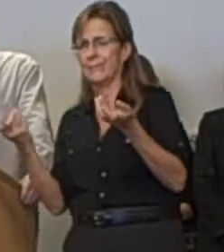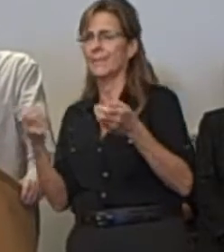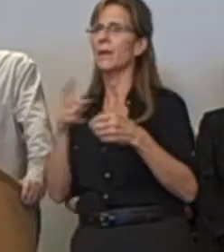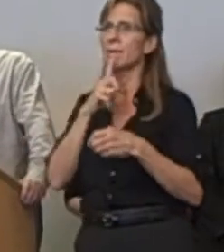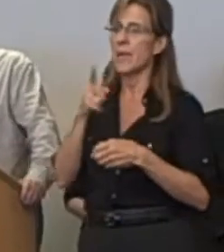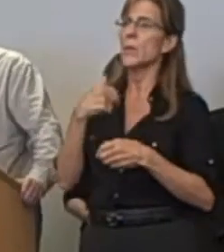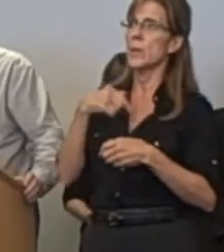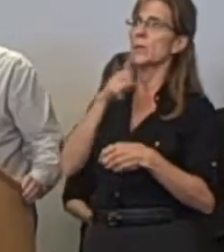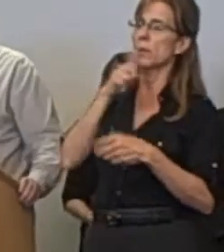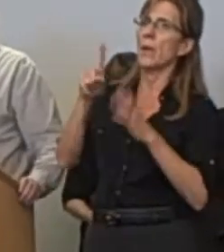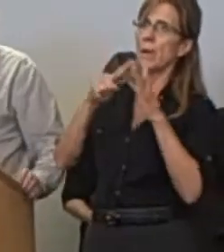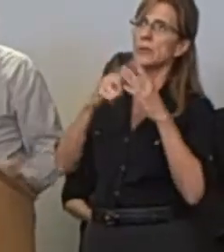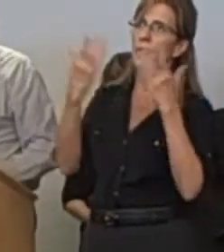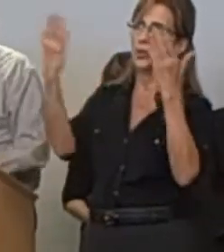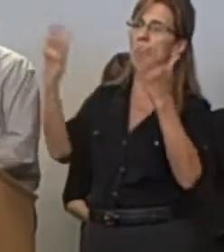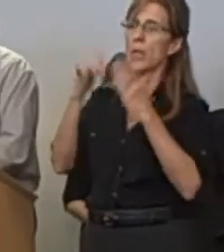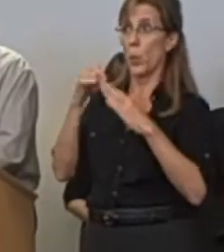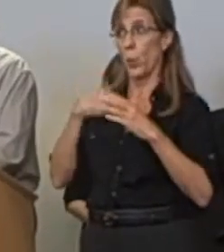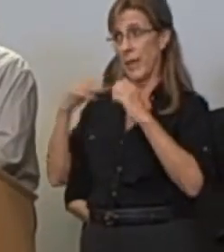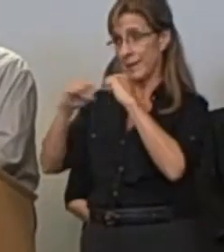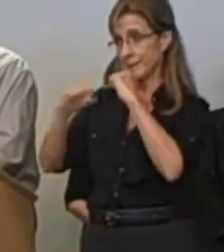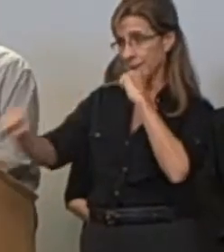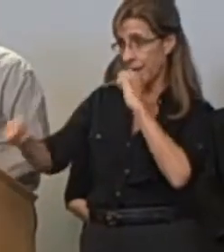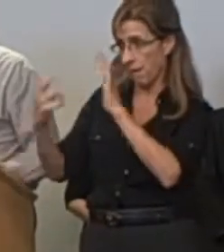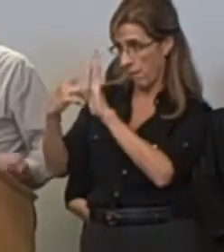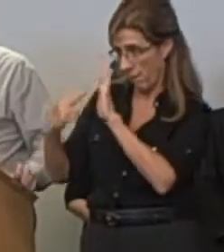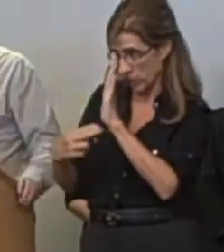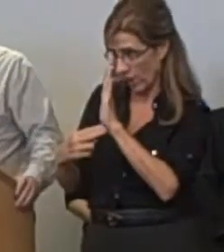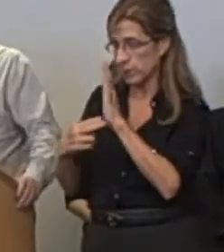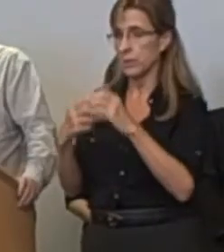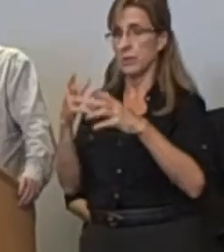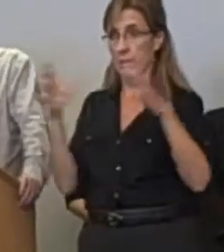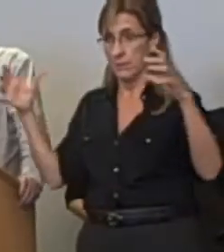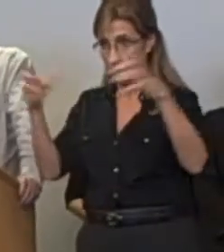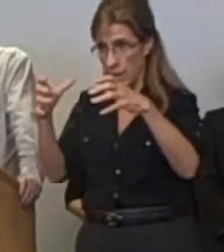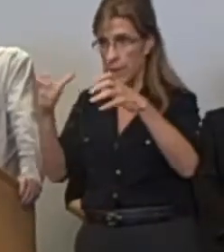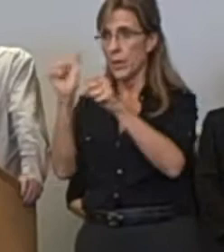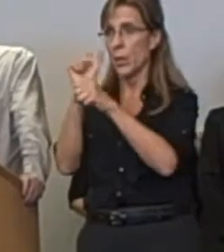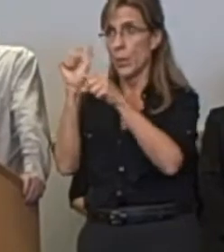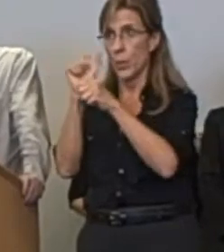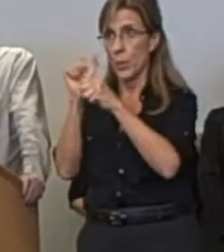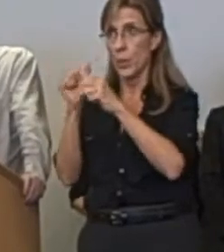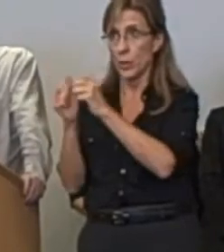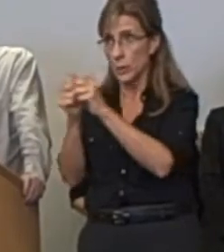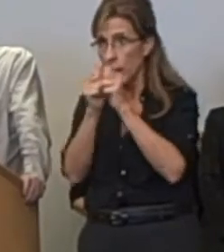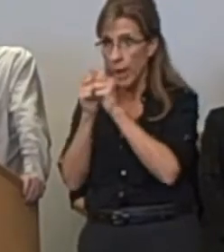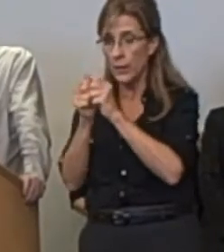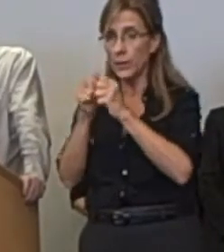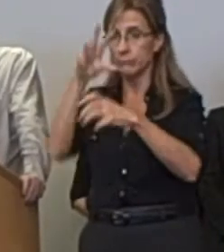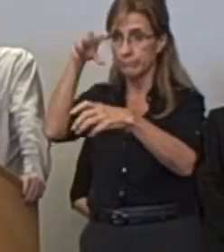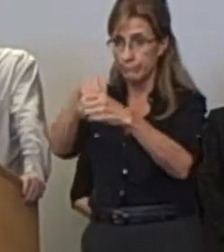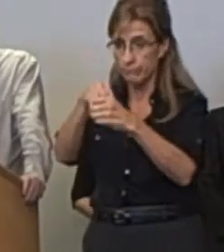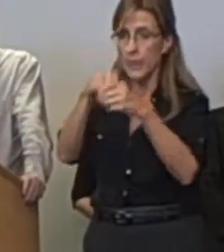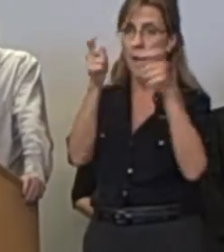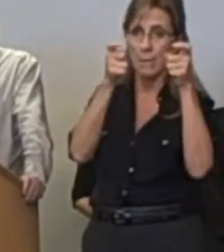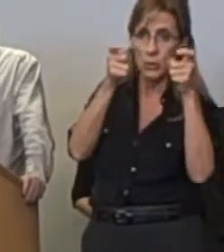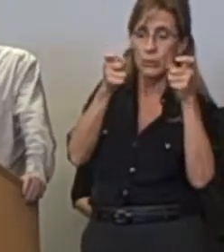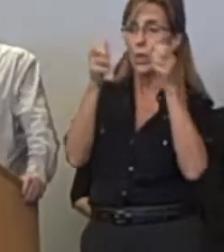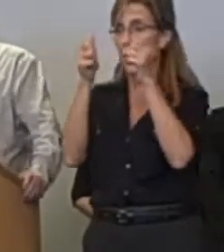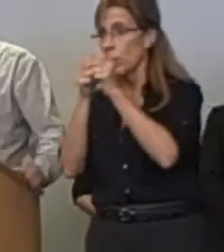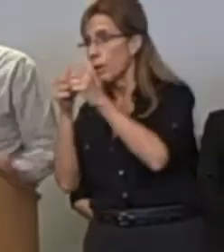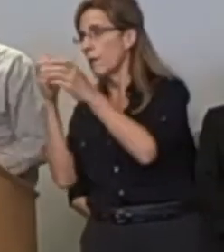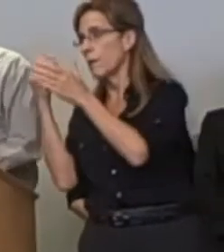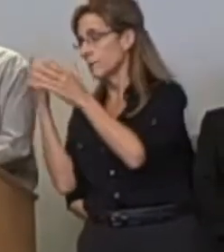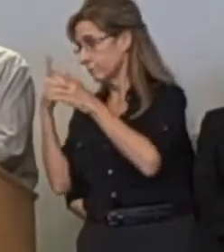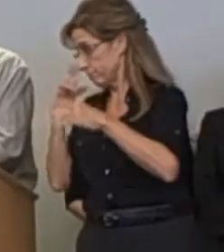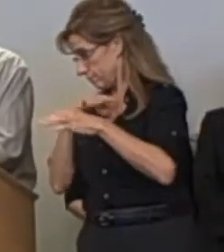originally suggested that we extend our contract and work together with the administration on the funding for our